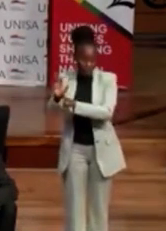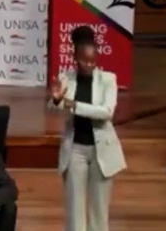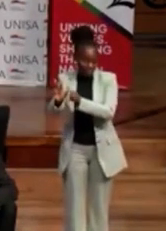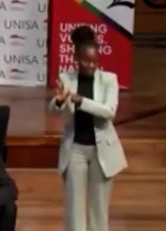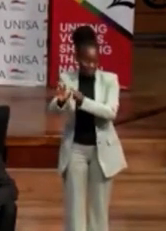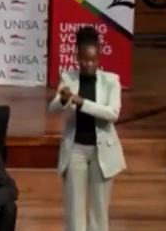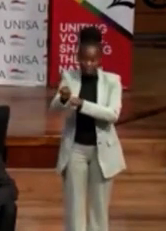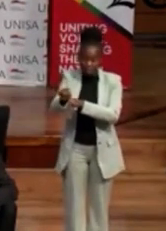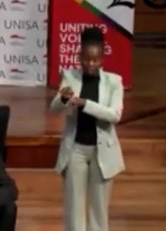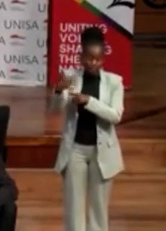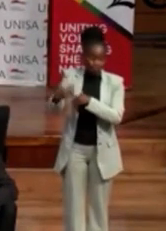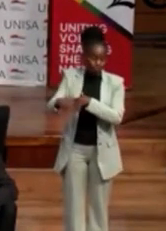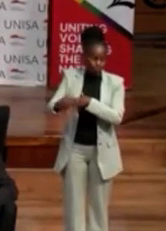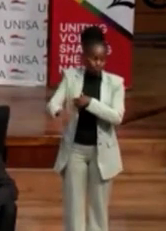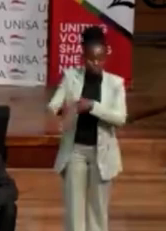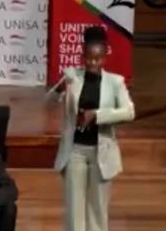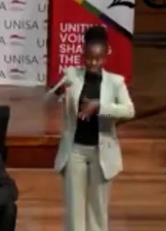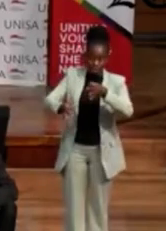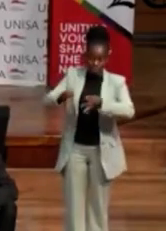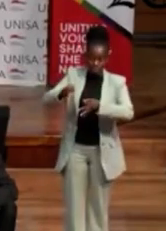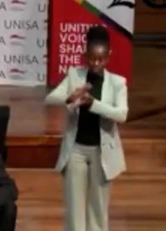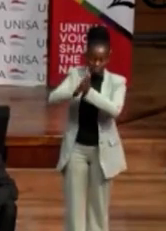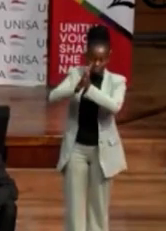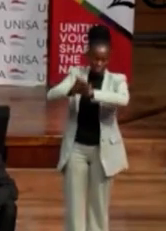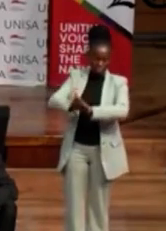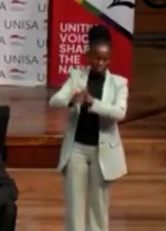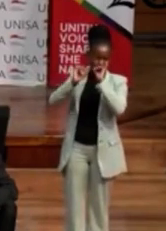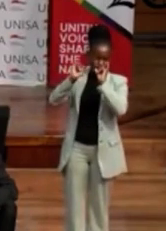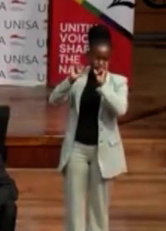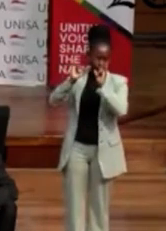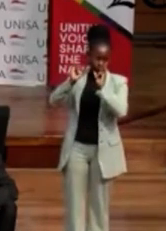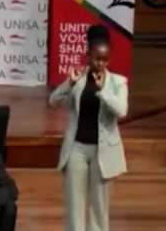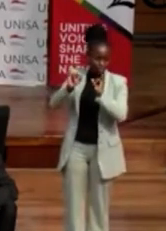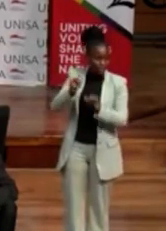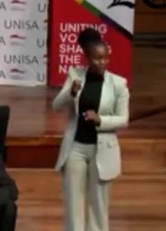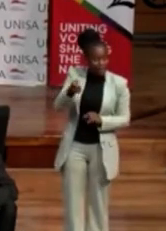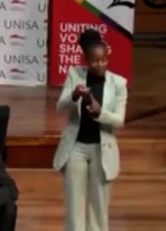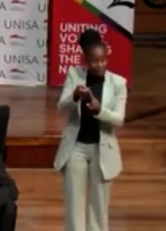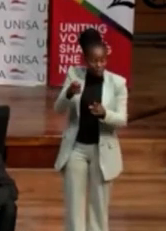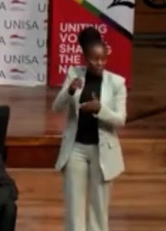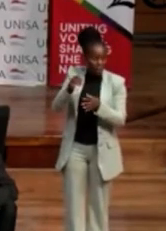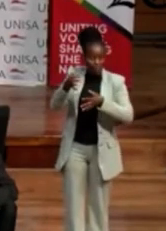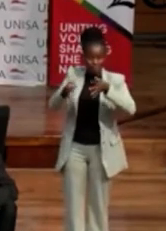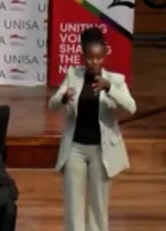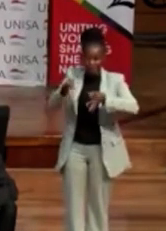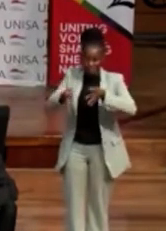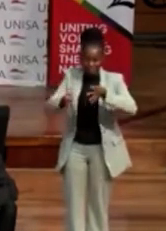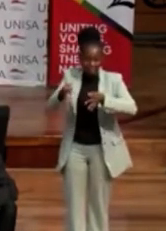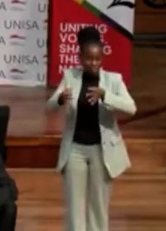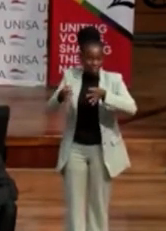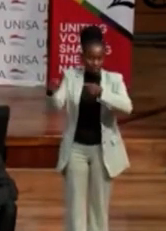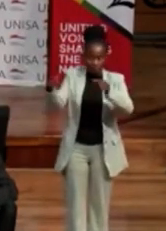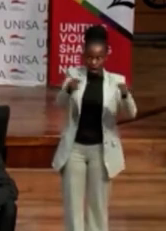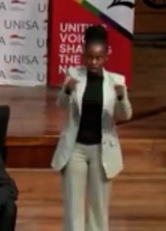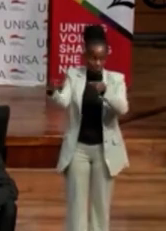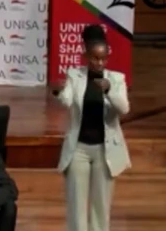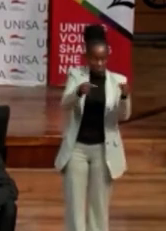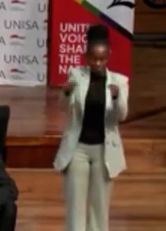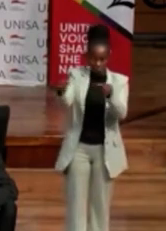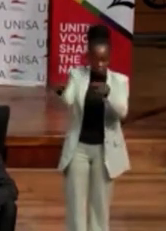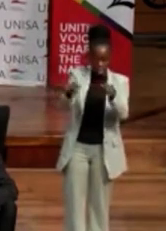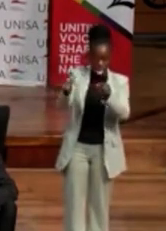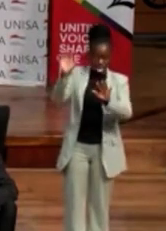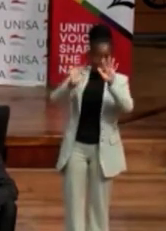major political crisis arising out of electoral violence. And at that point, then